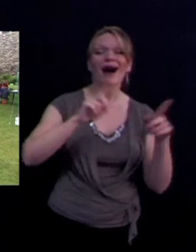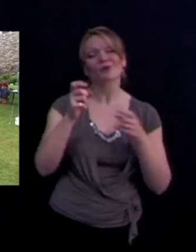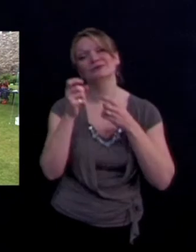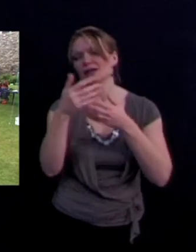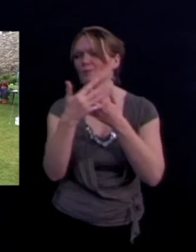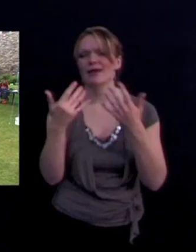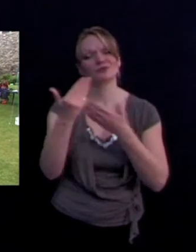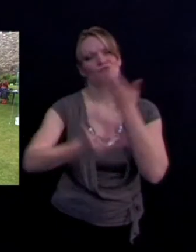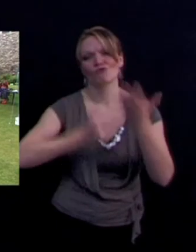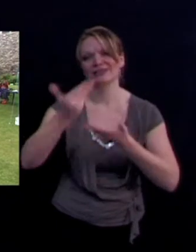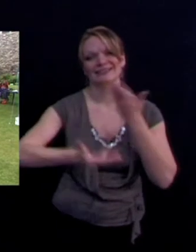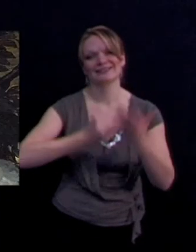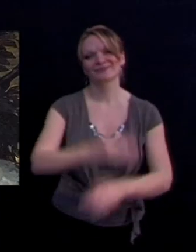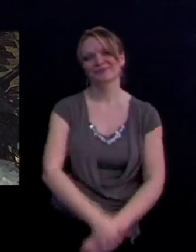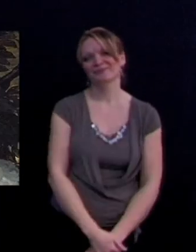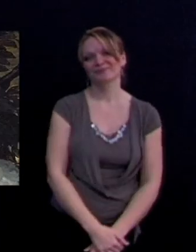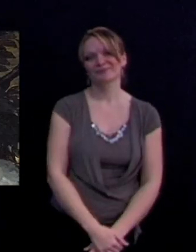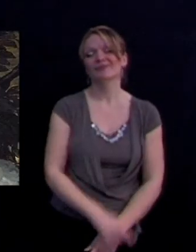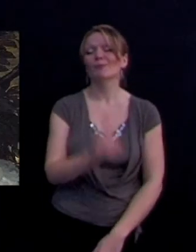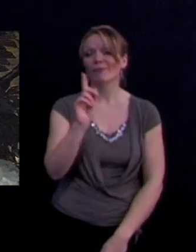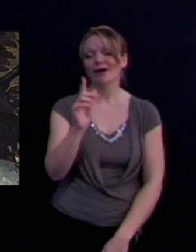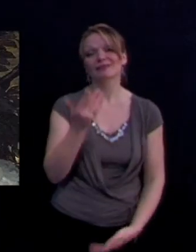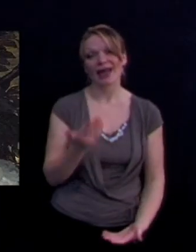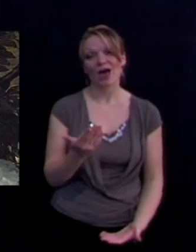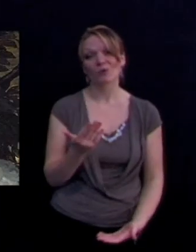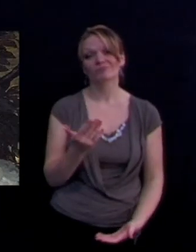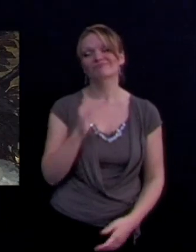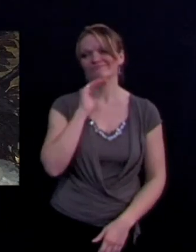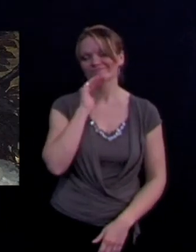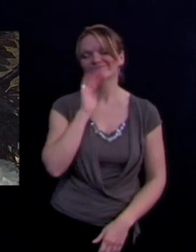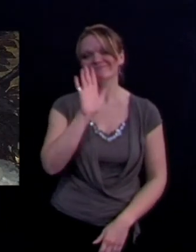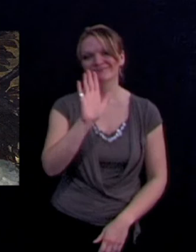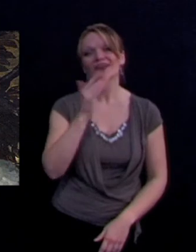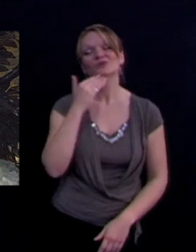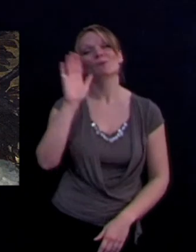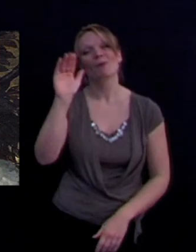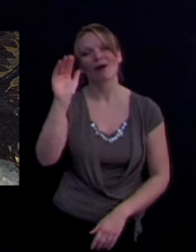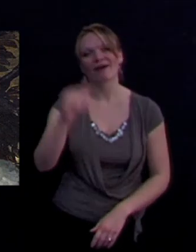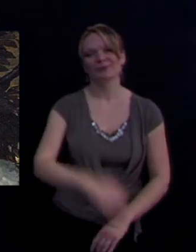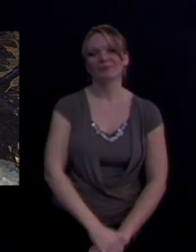But for now, I must bid you farewell.